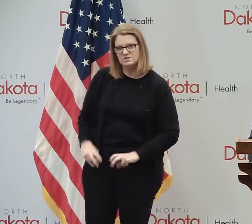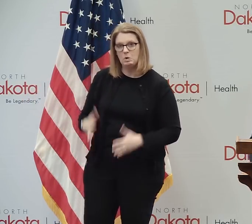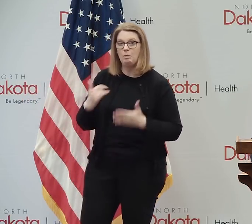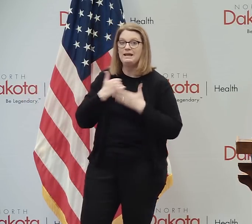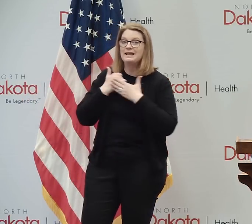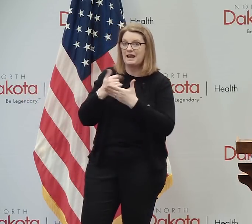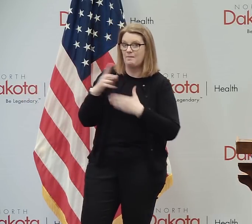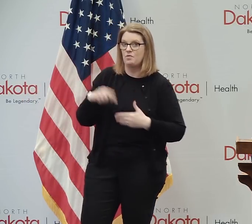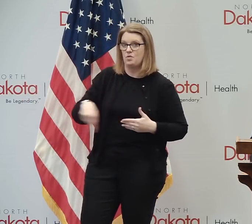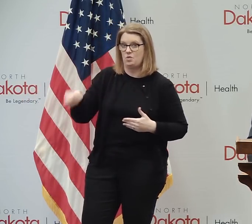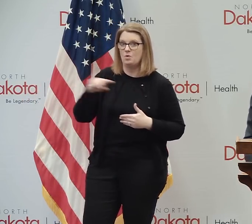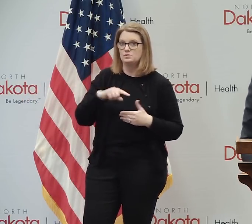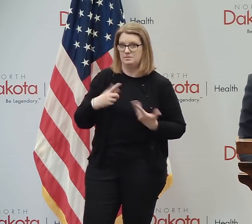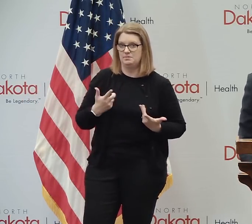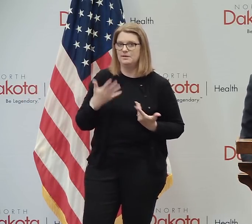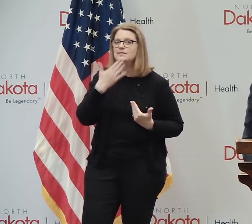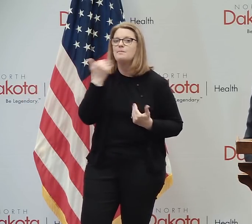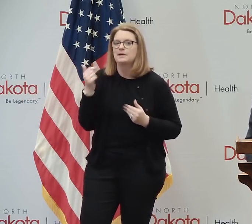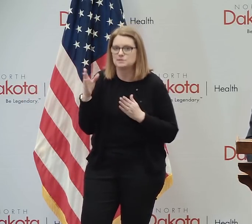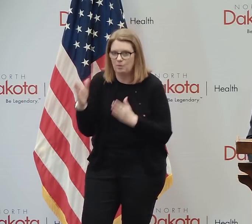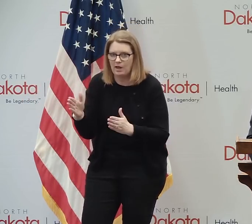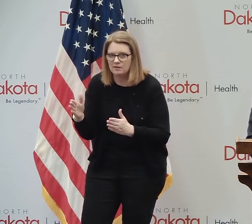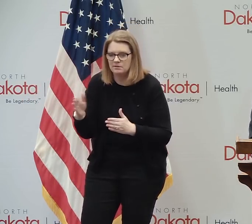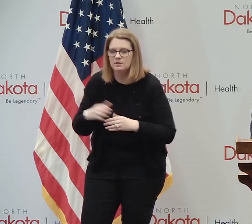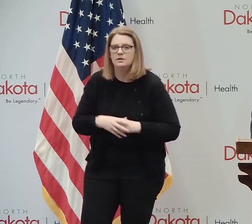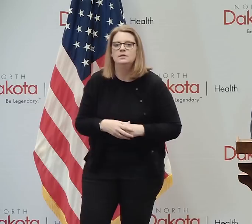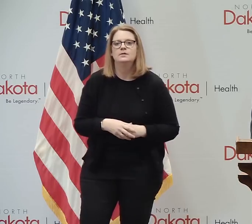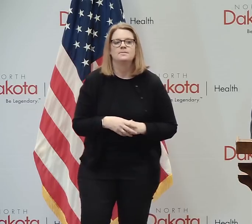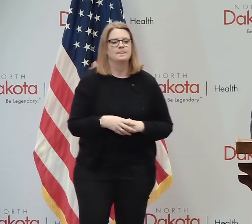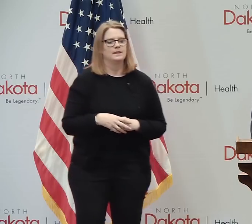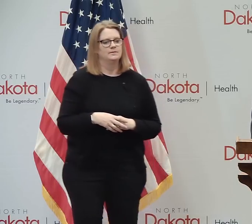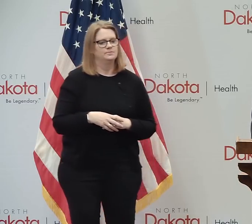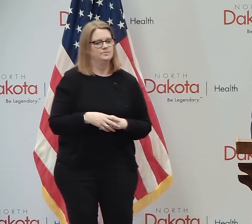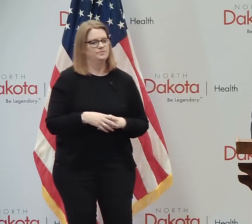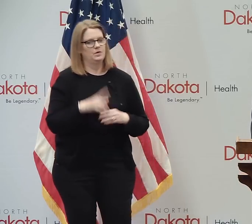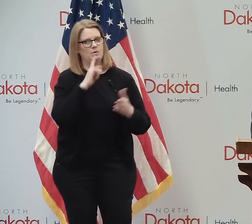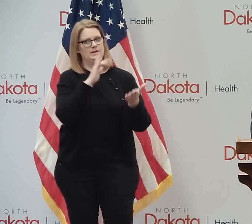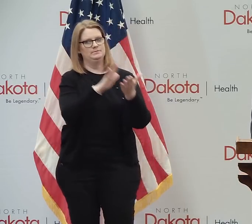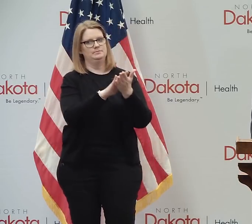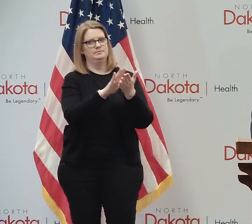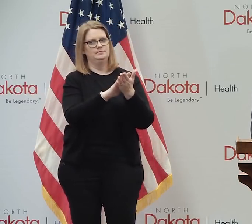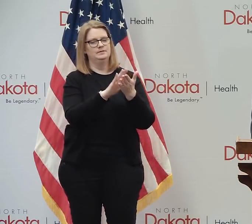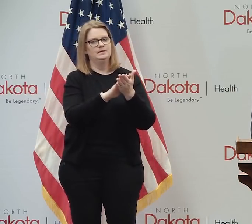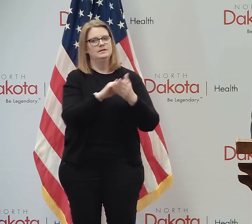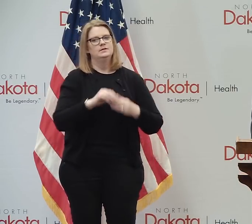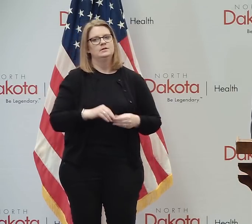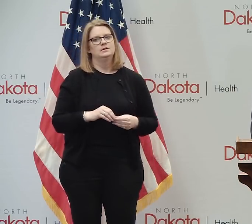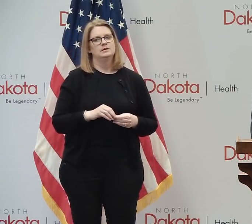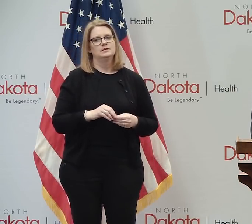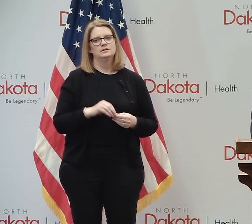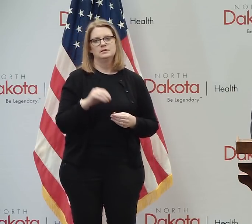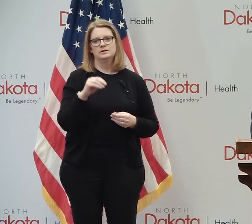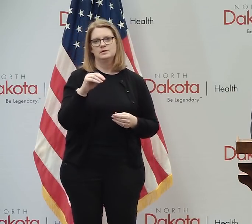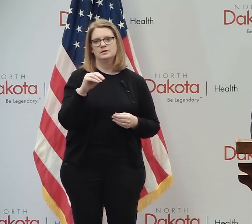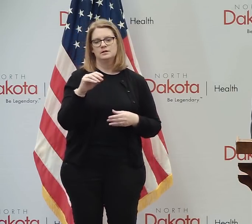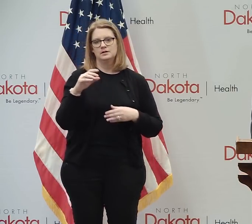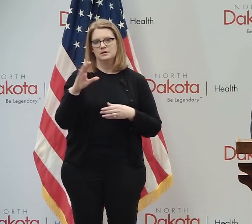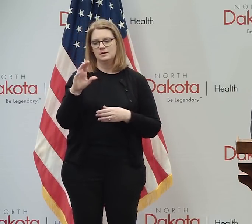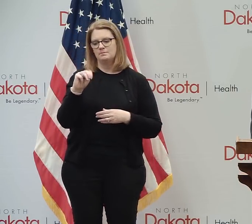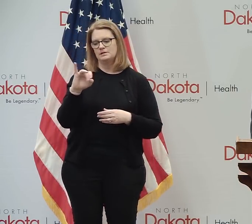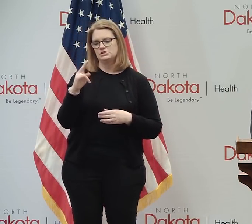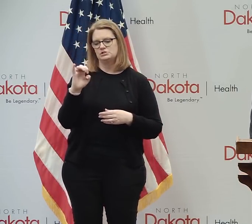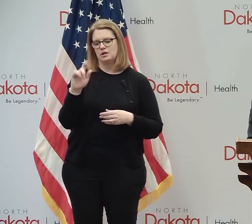pandemic in the best way possible. This, I want to give a shout out to Commerce, of course,